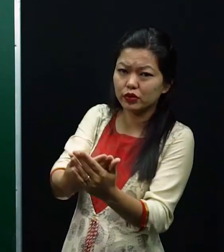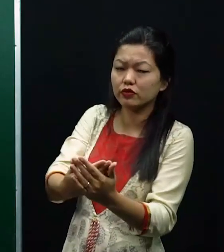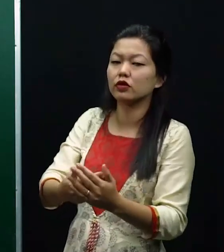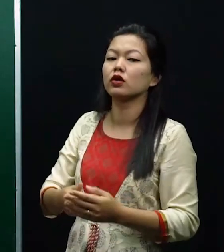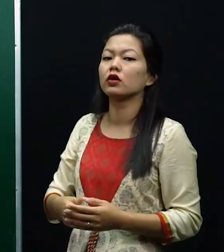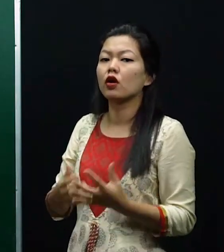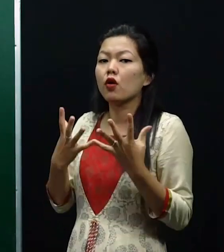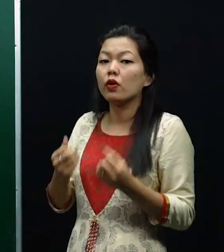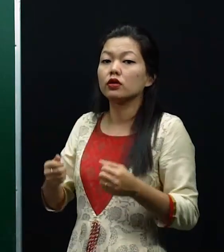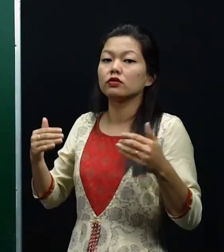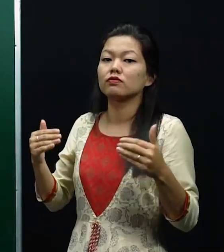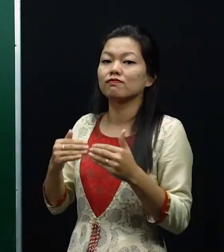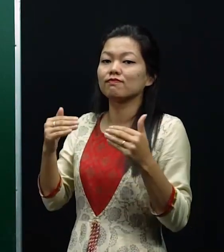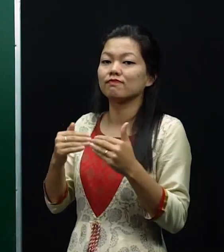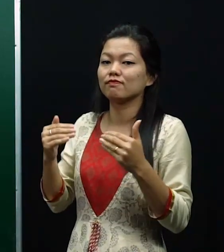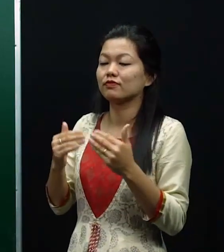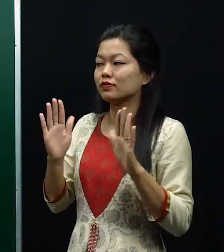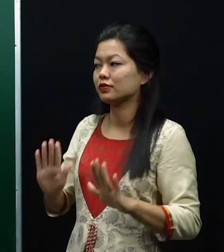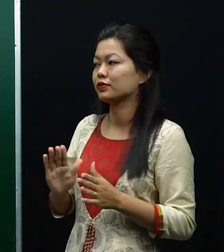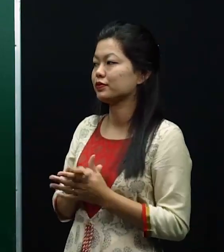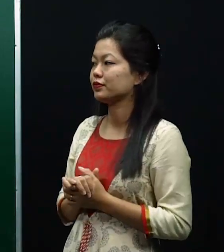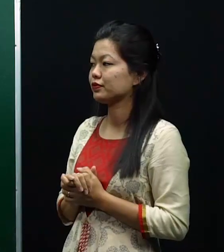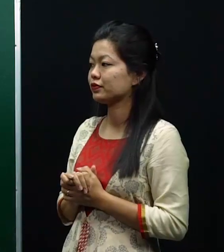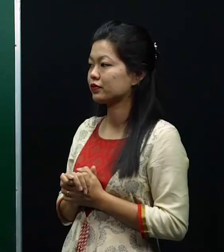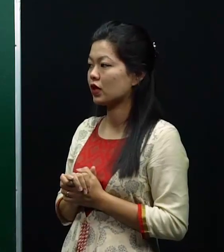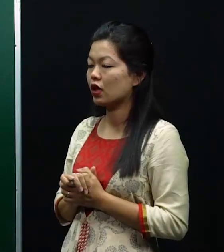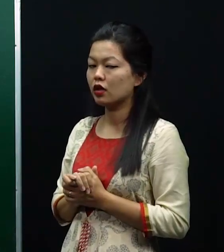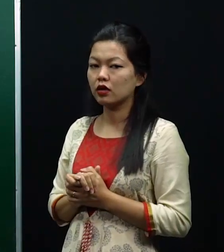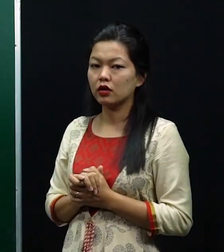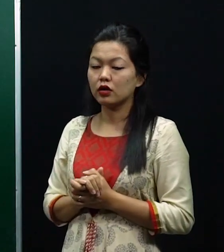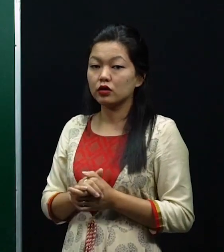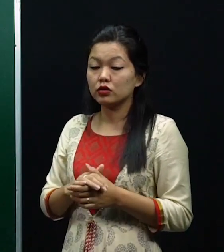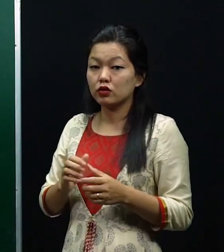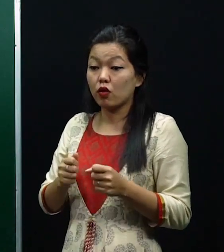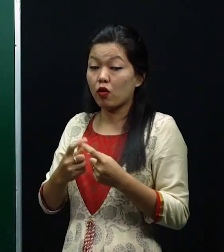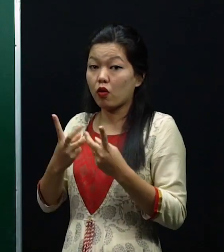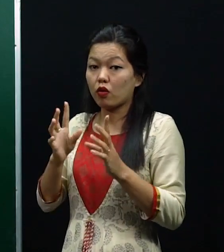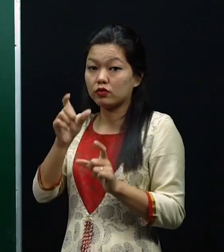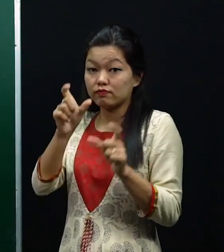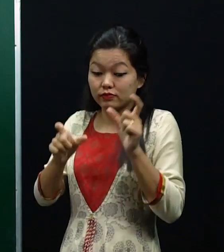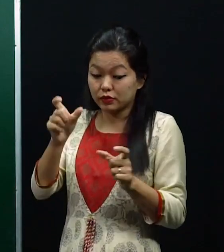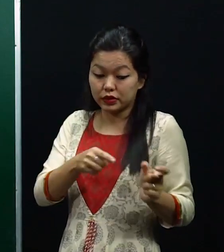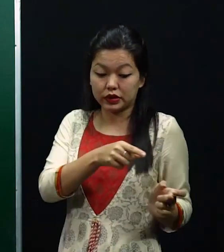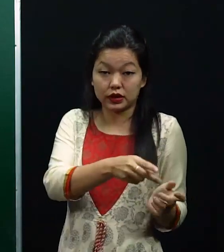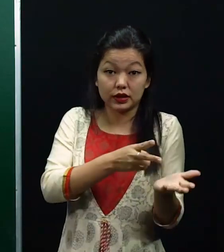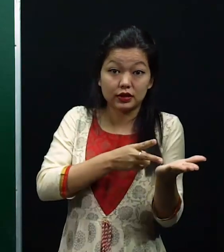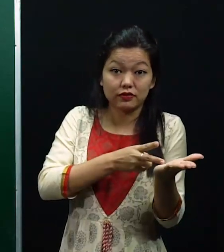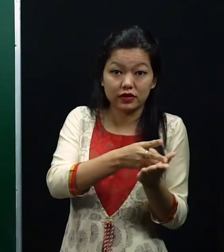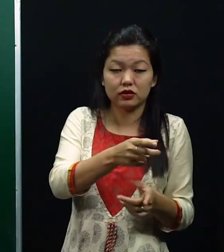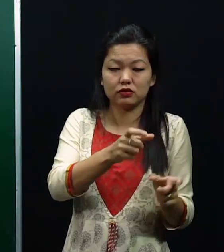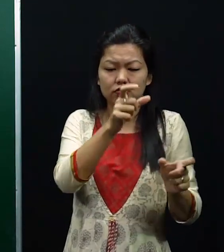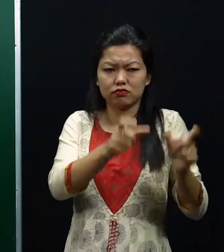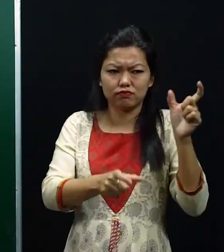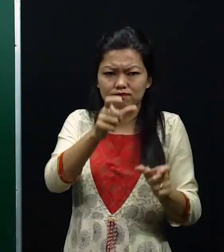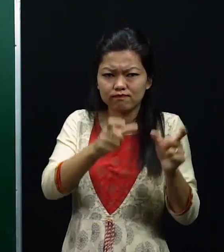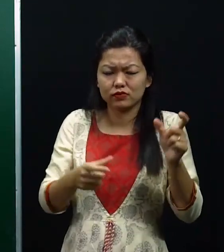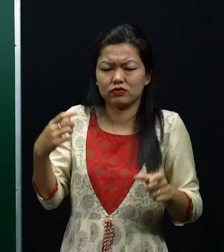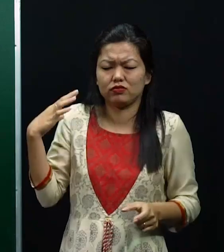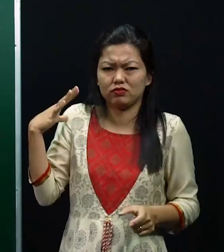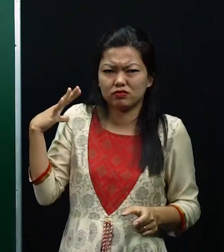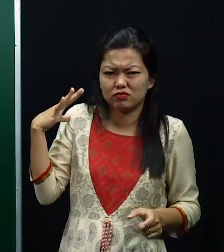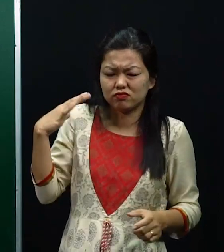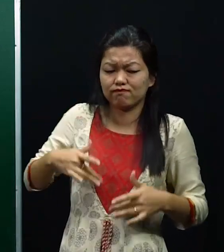heard from long back from their grandparents. I'm sure this story will not just be a story that had been developed from 20, 30